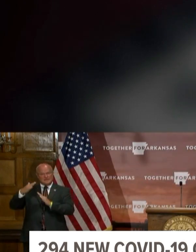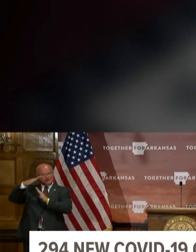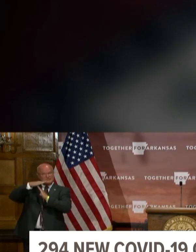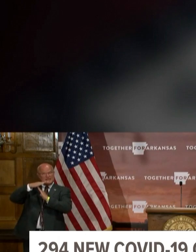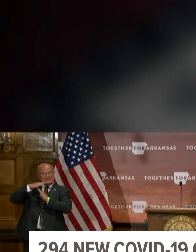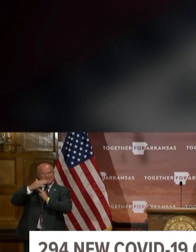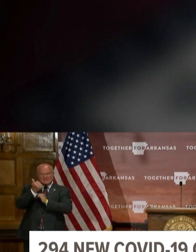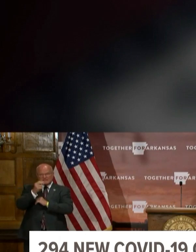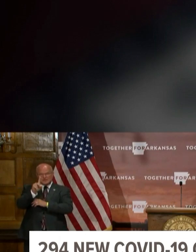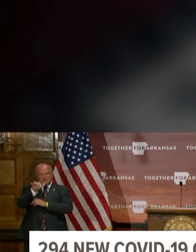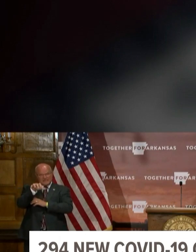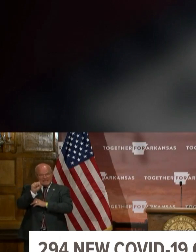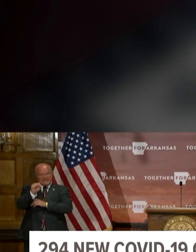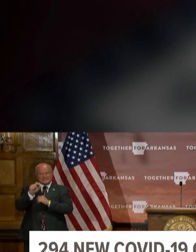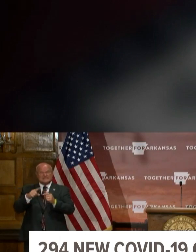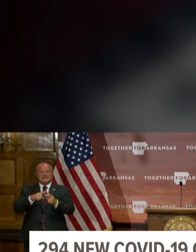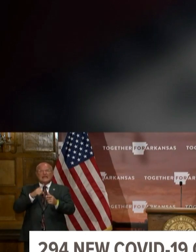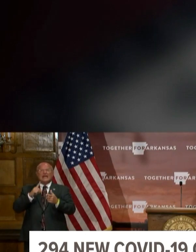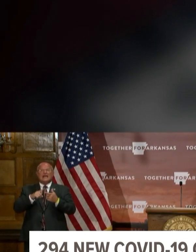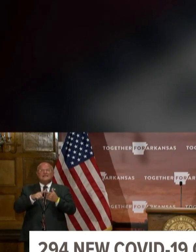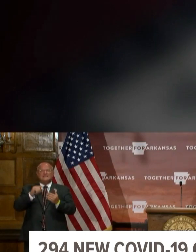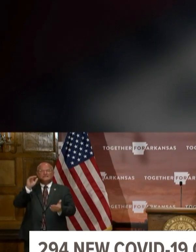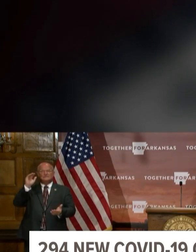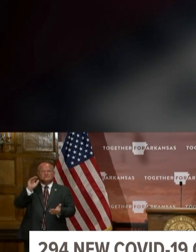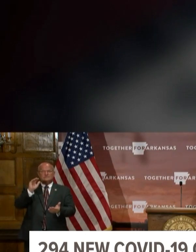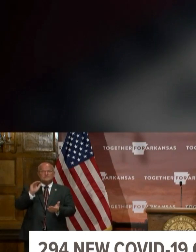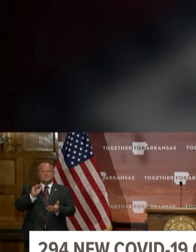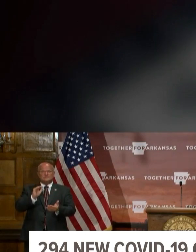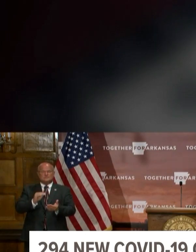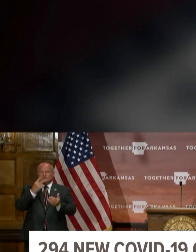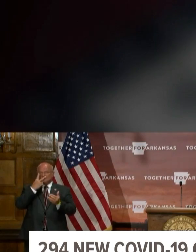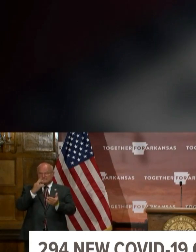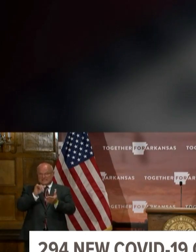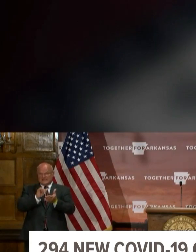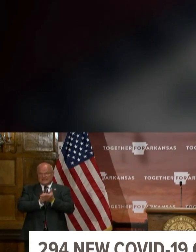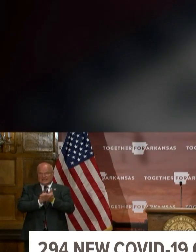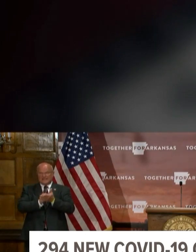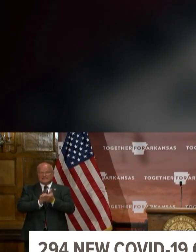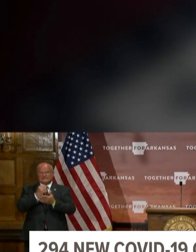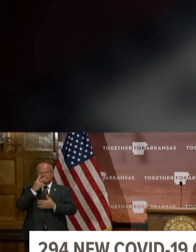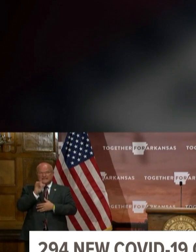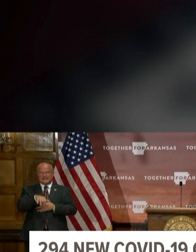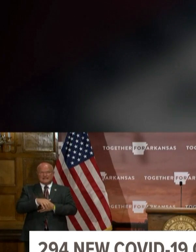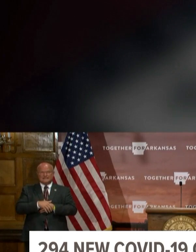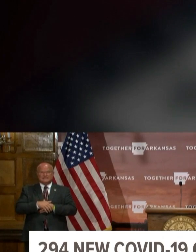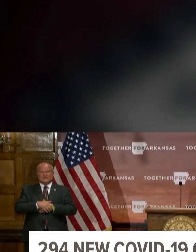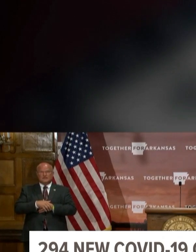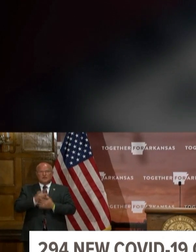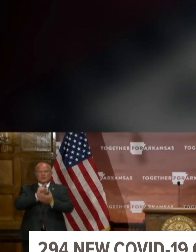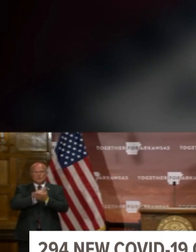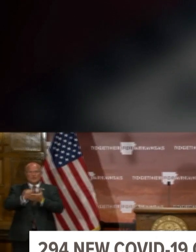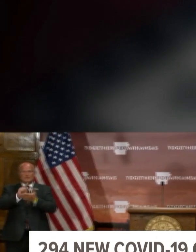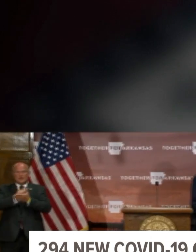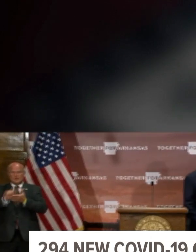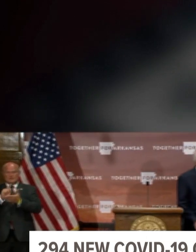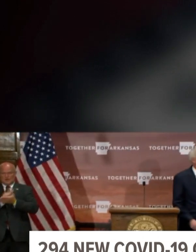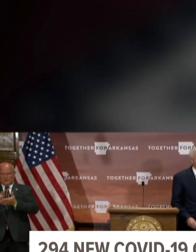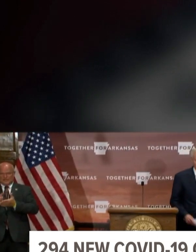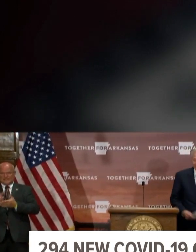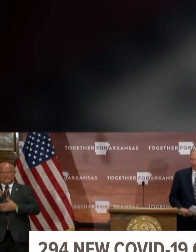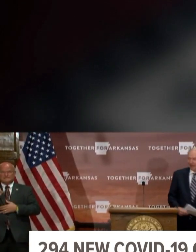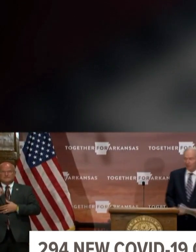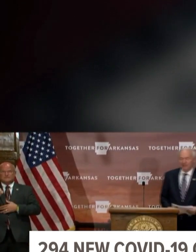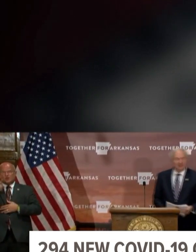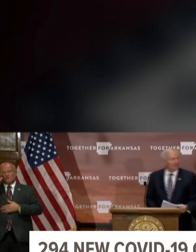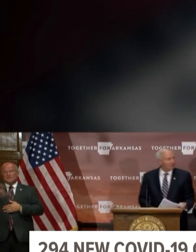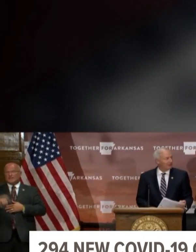for a couple of days, and then it will go down. So you can see that, week by week. so